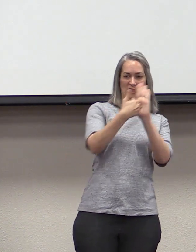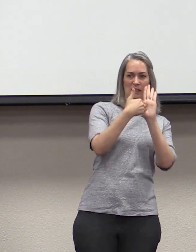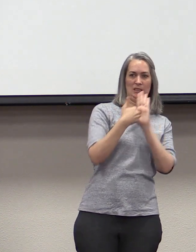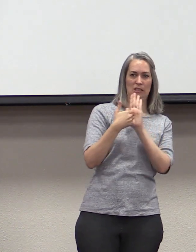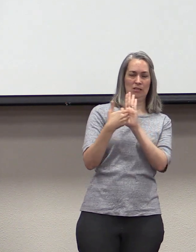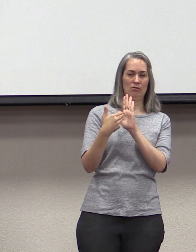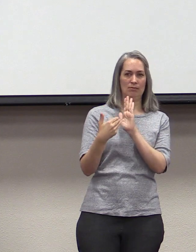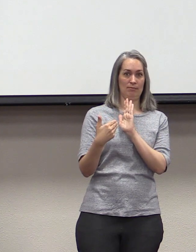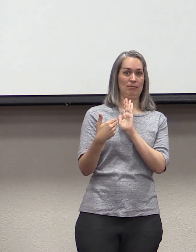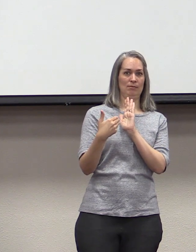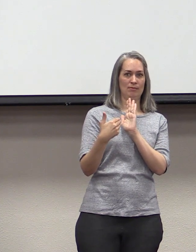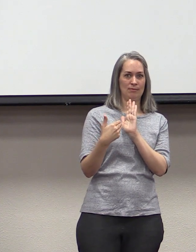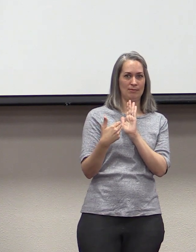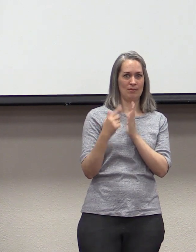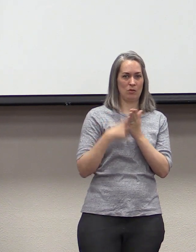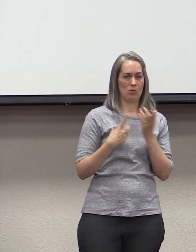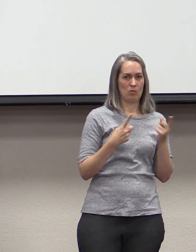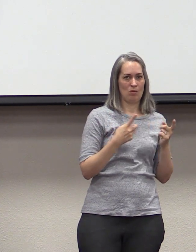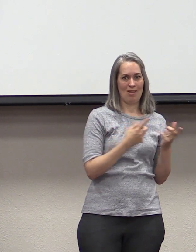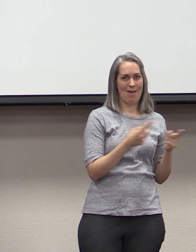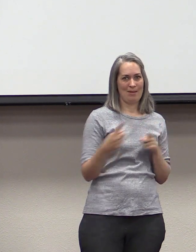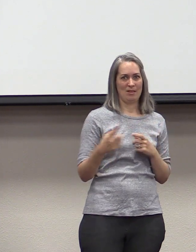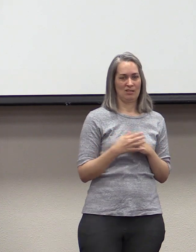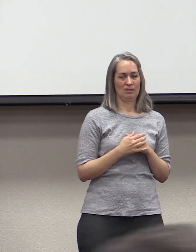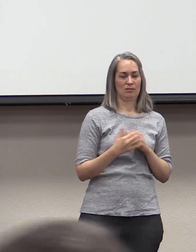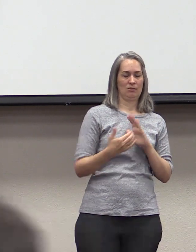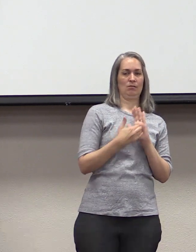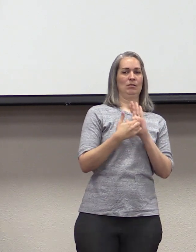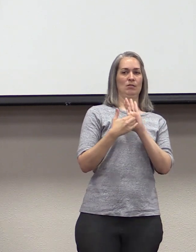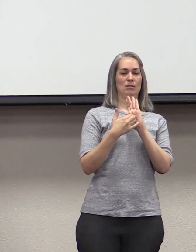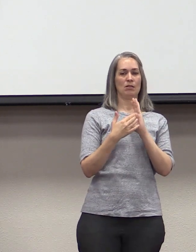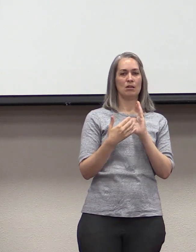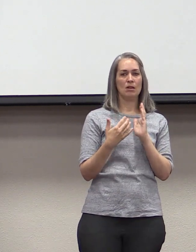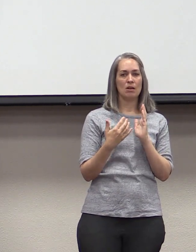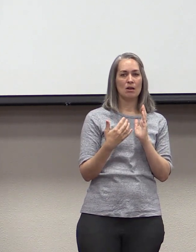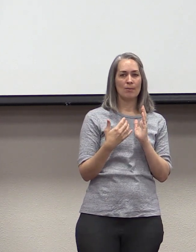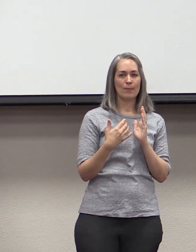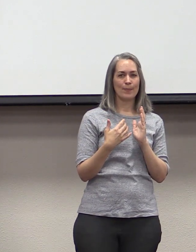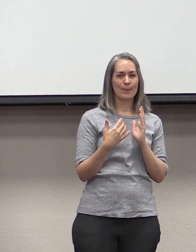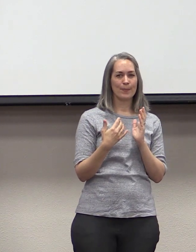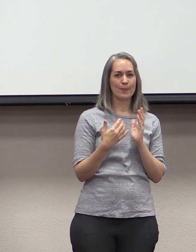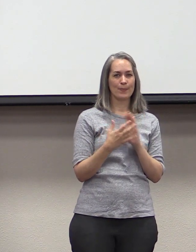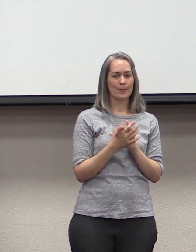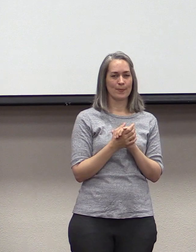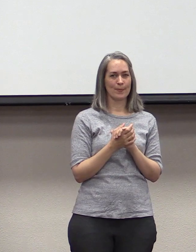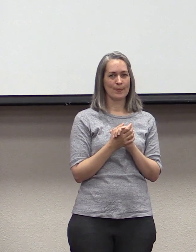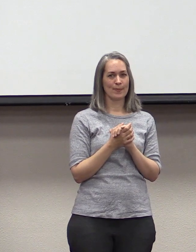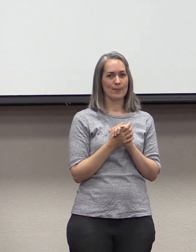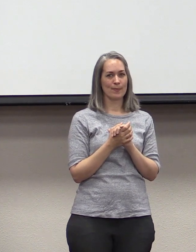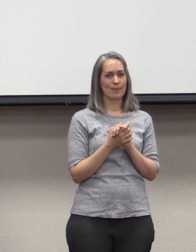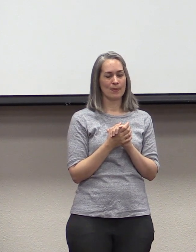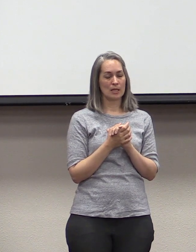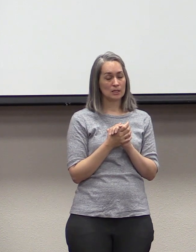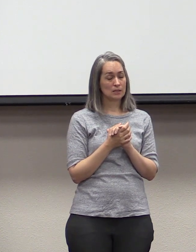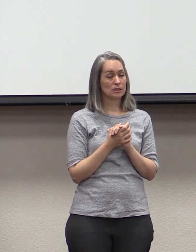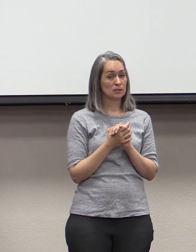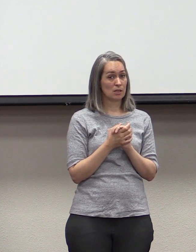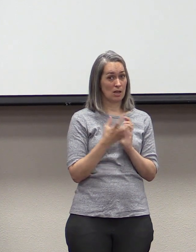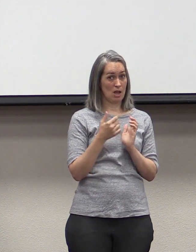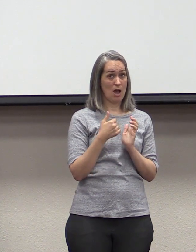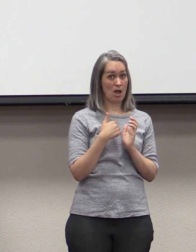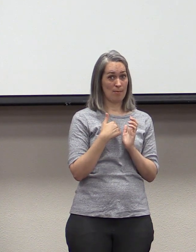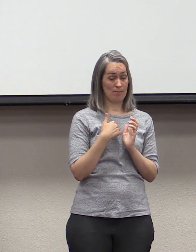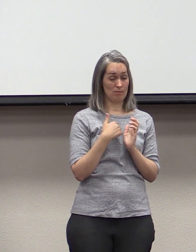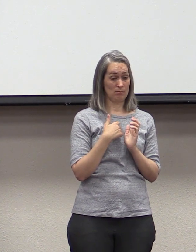mounting opposition to what was going on. I don't know. I have to say, it's amazing to me